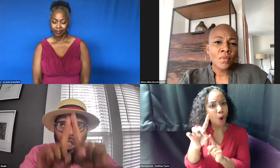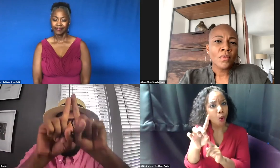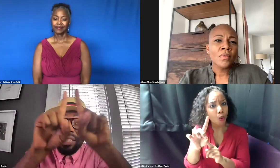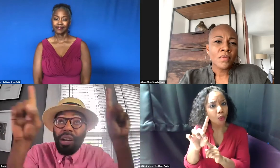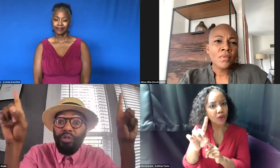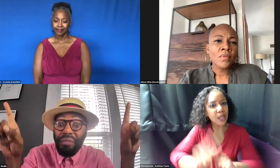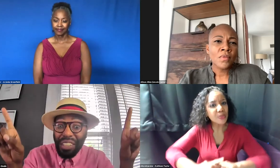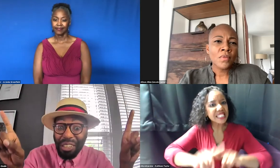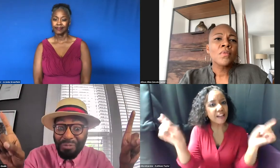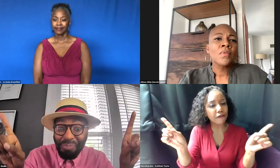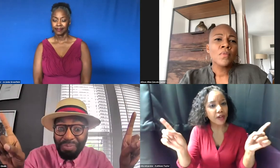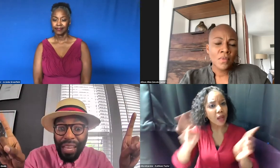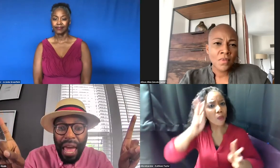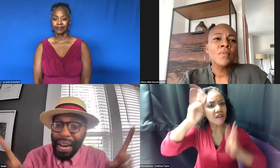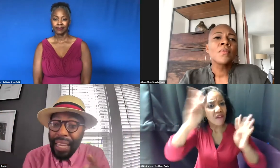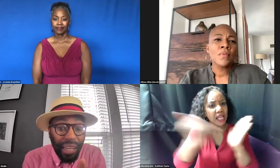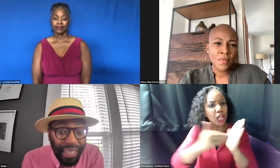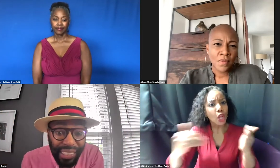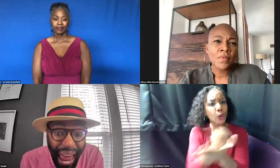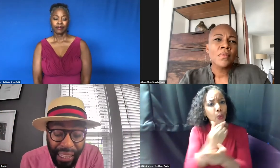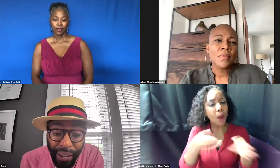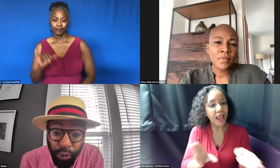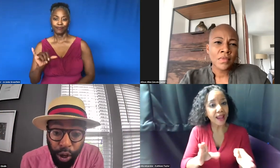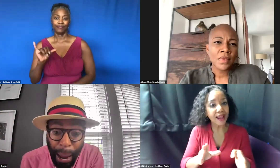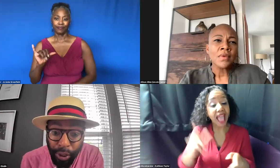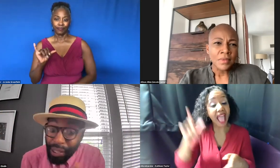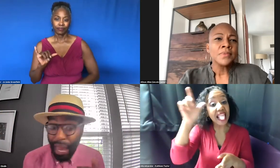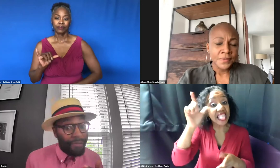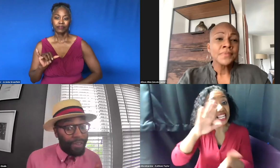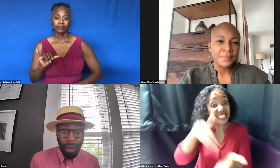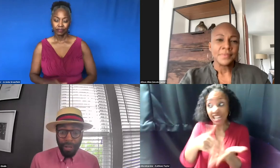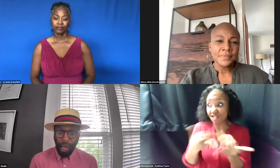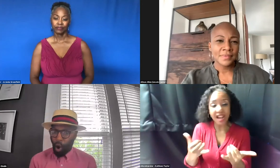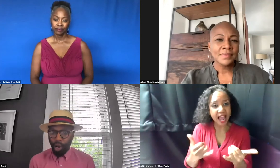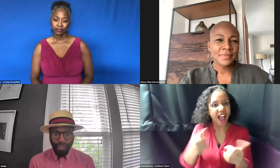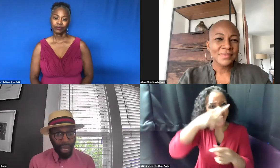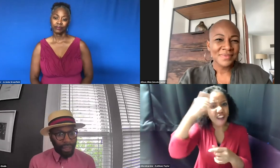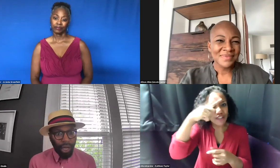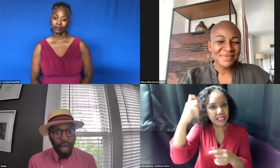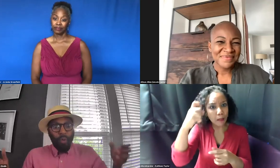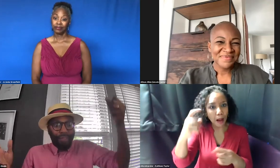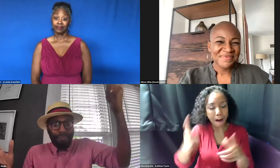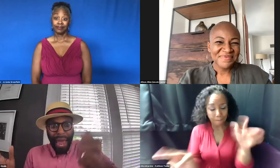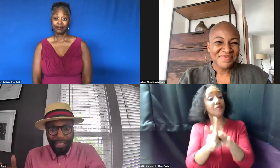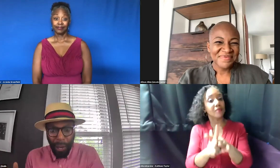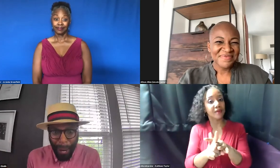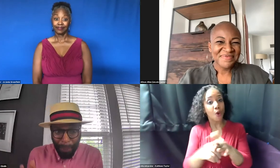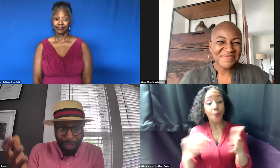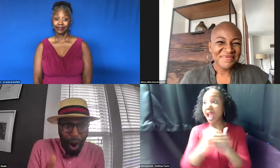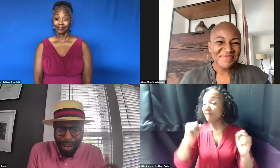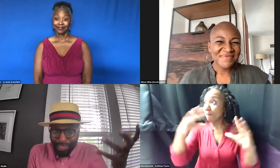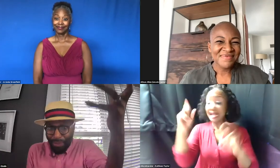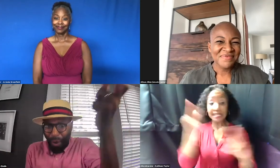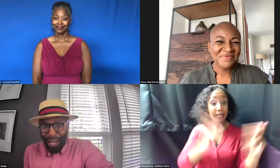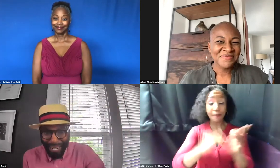us for spaces of reinvention. Mm-hmm. And I think Lincoln Center Activate is one of those opportunities. Every summer, there's like, all of a sudden, we have amazing people